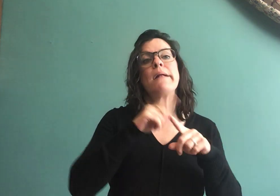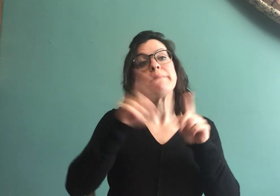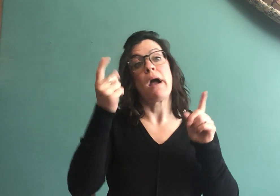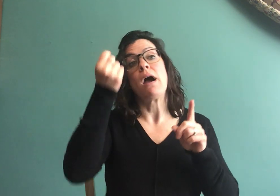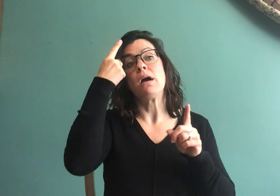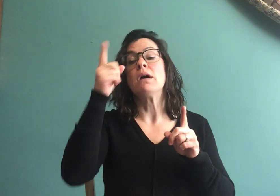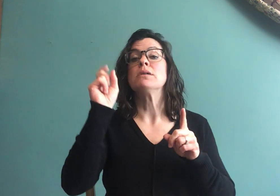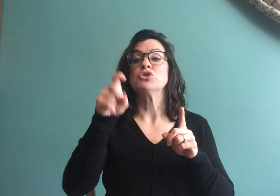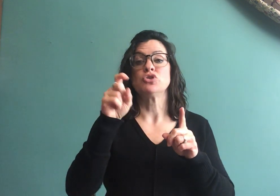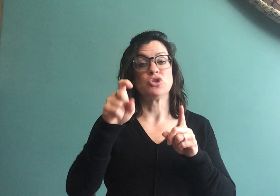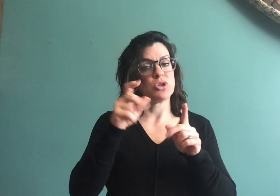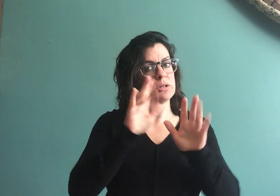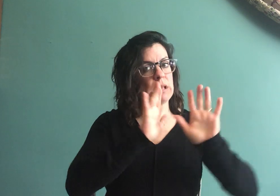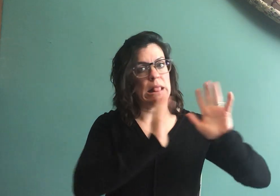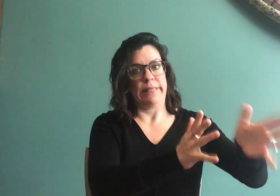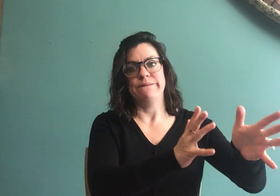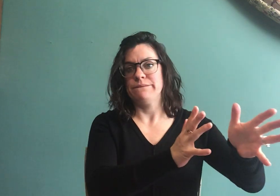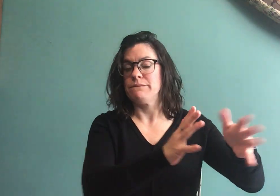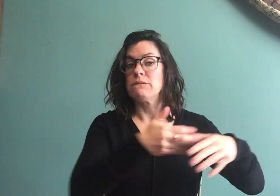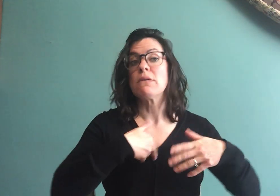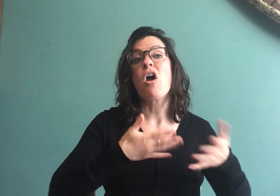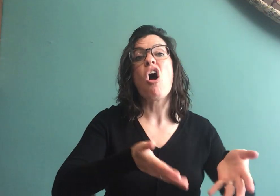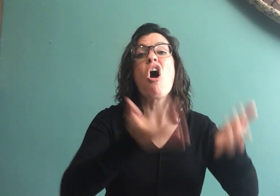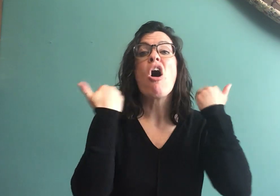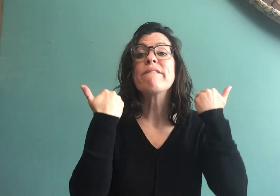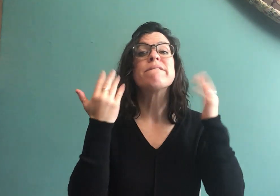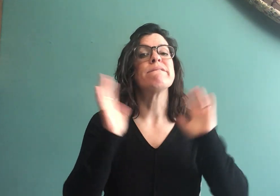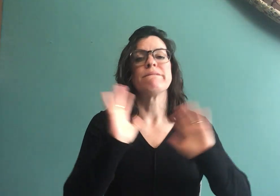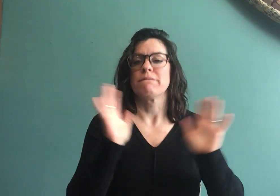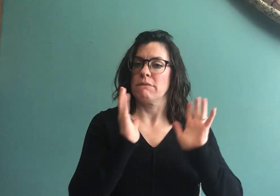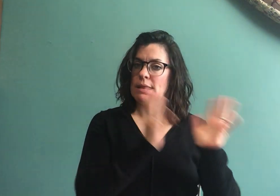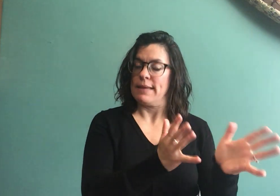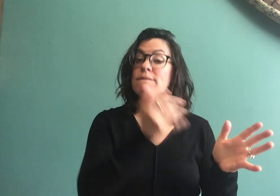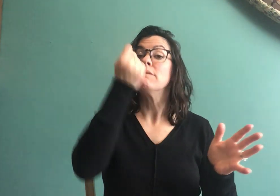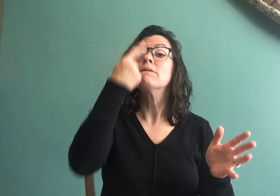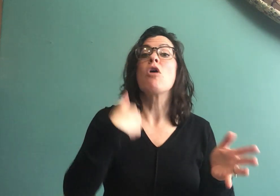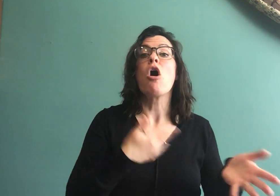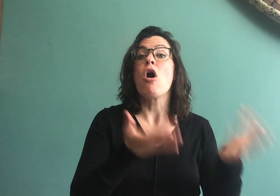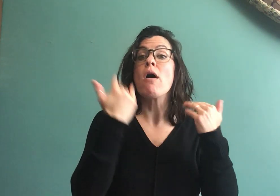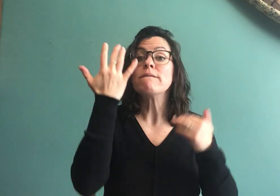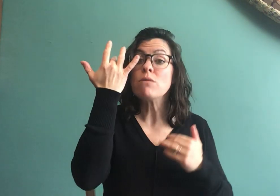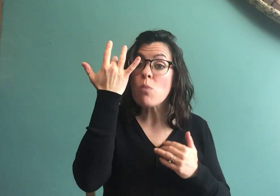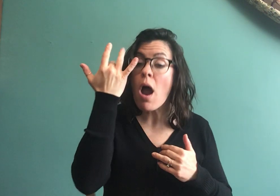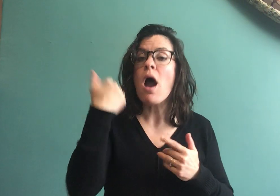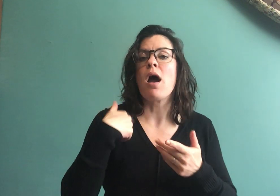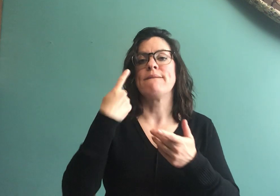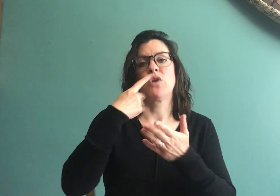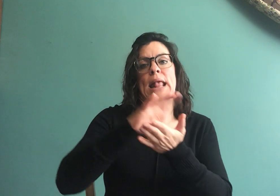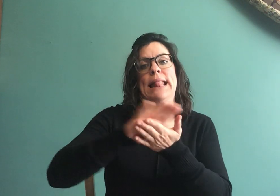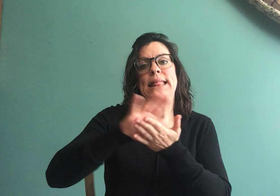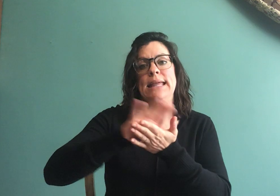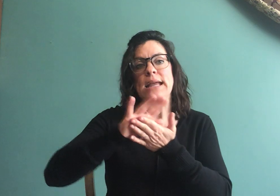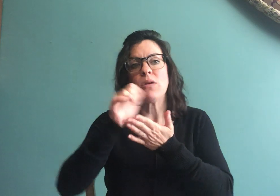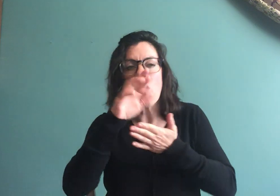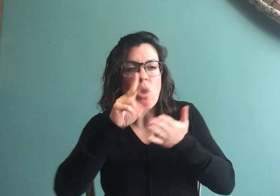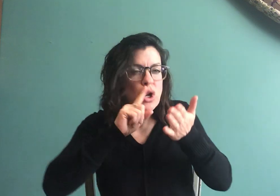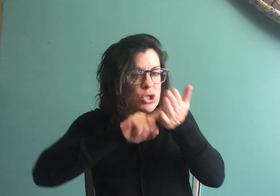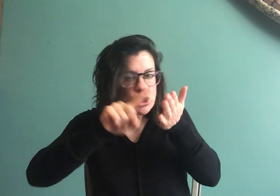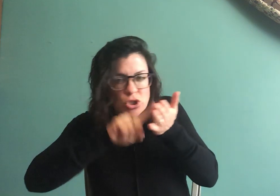so do not remove except for cleaning purposes or to change a blade. So what do you think we should do if we're changing the